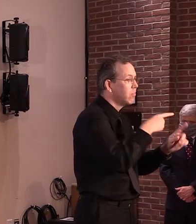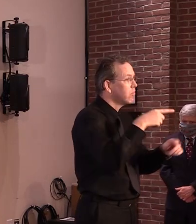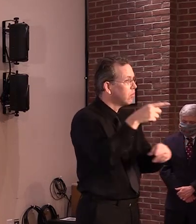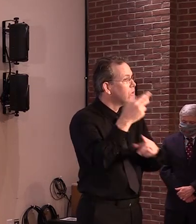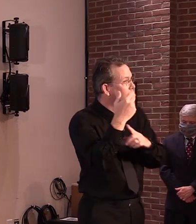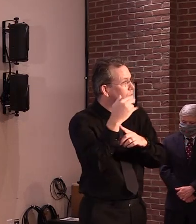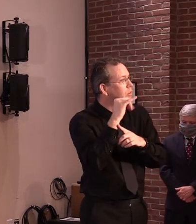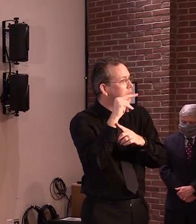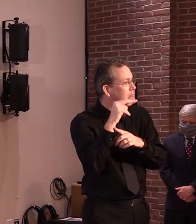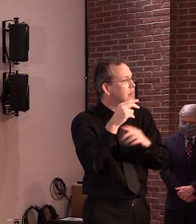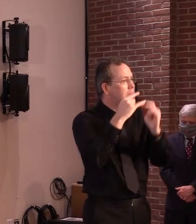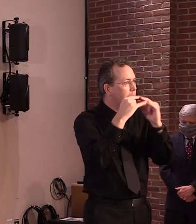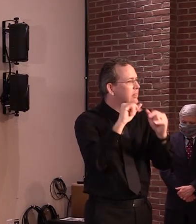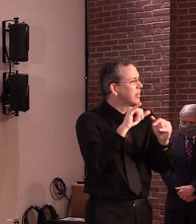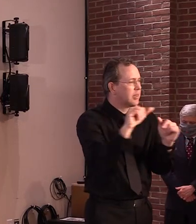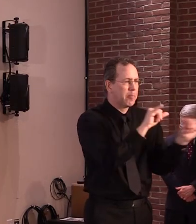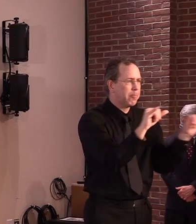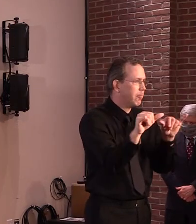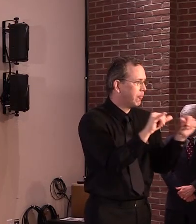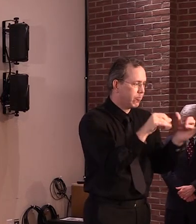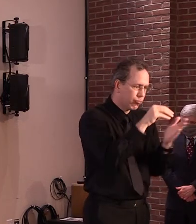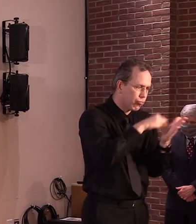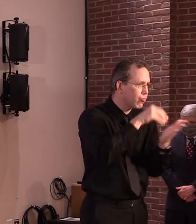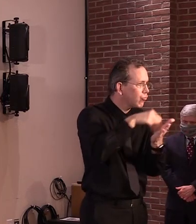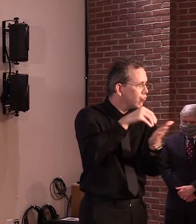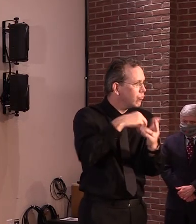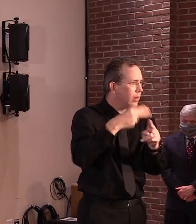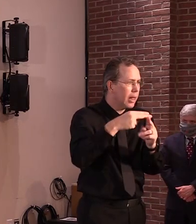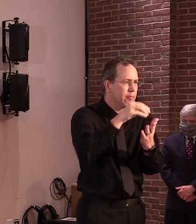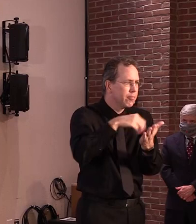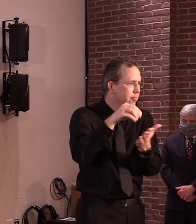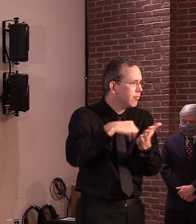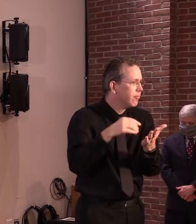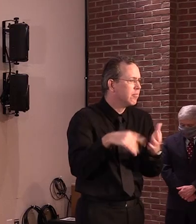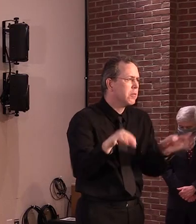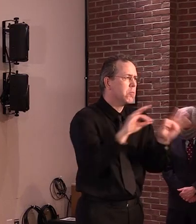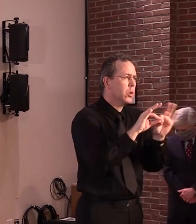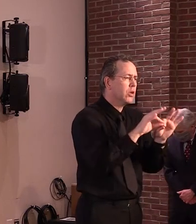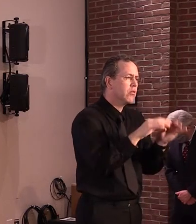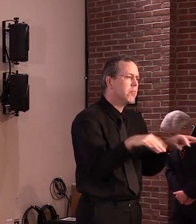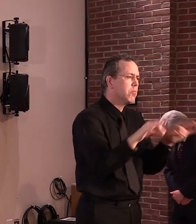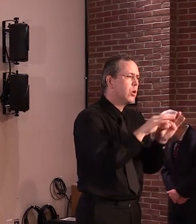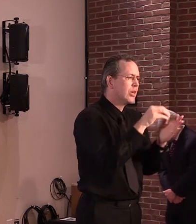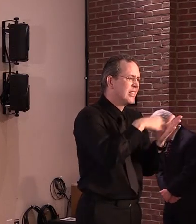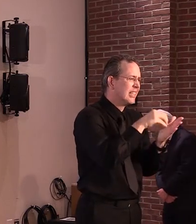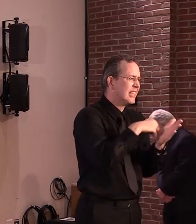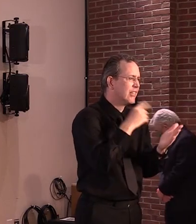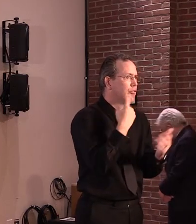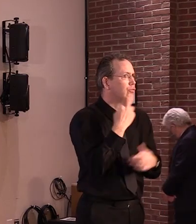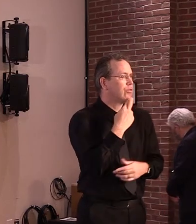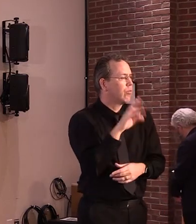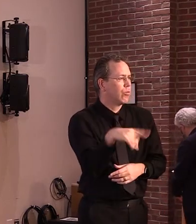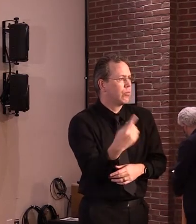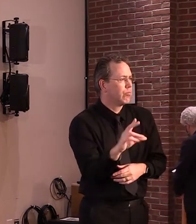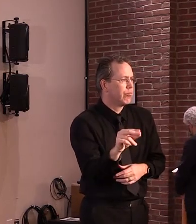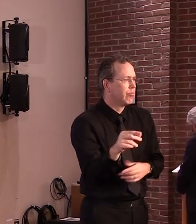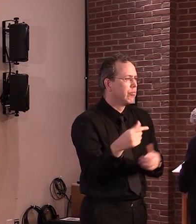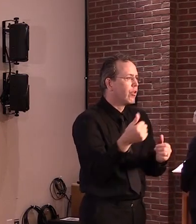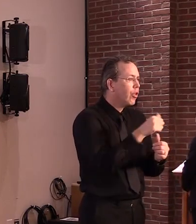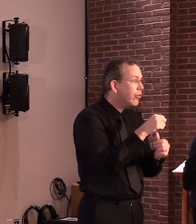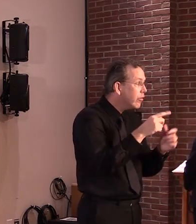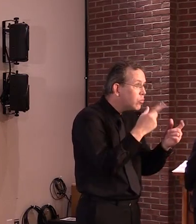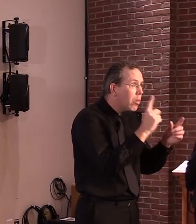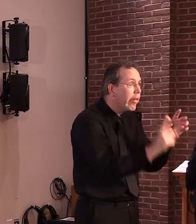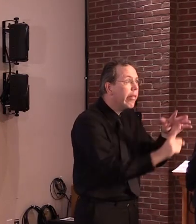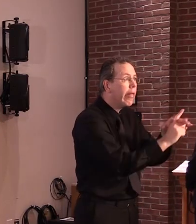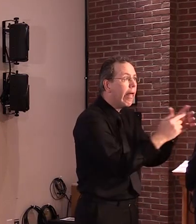restaurants. We have asked others to keep a simple log that we can access in the event we need it. I think